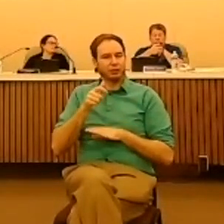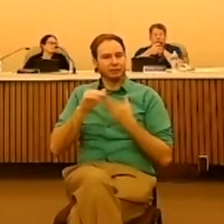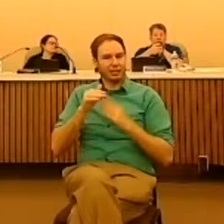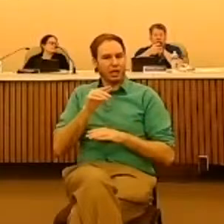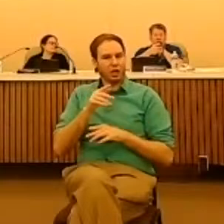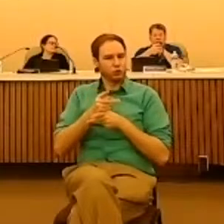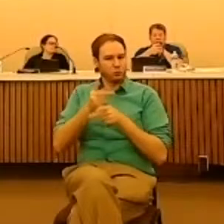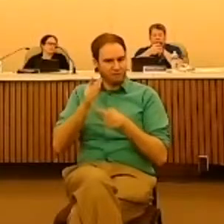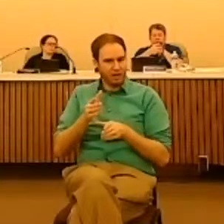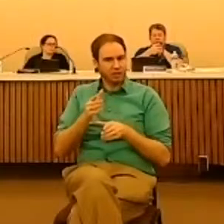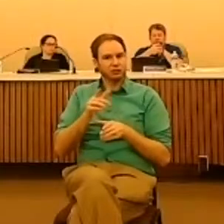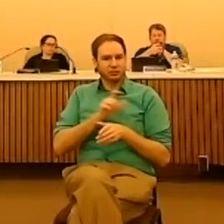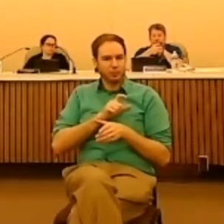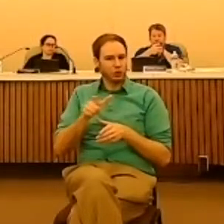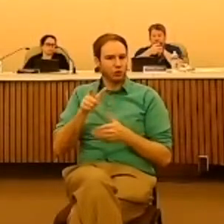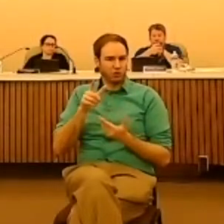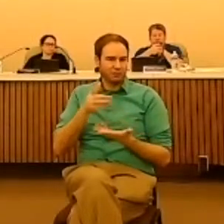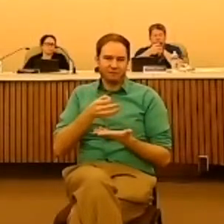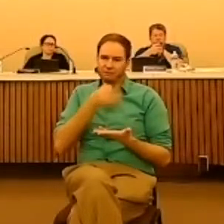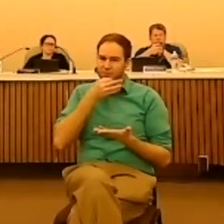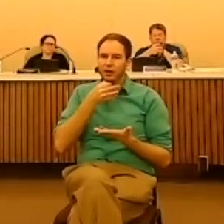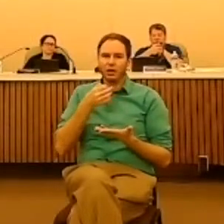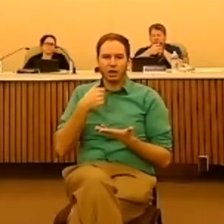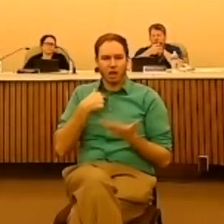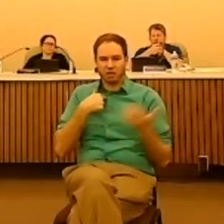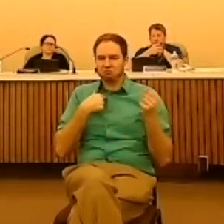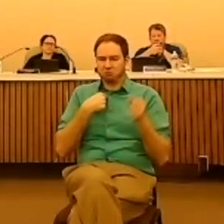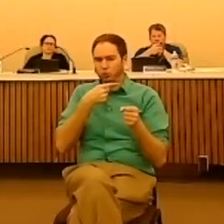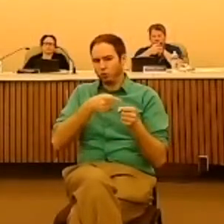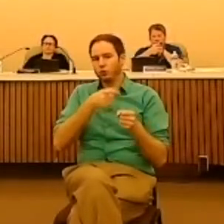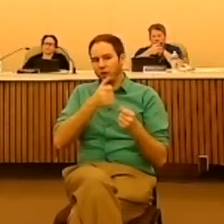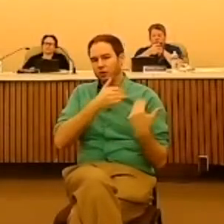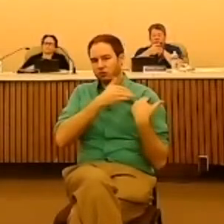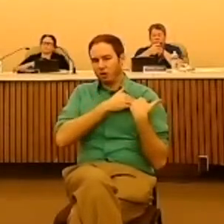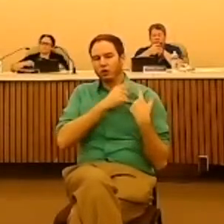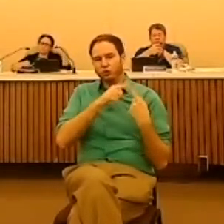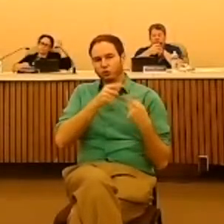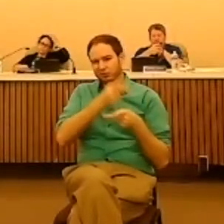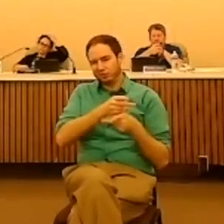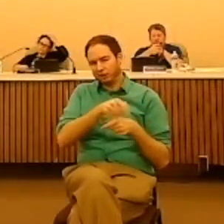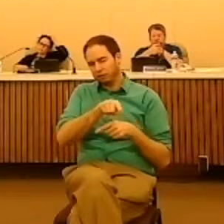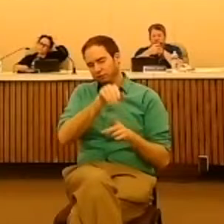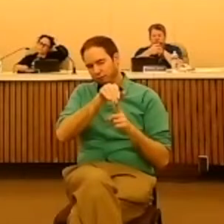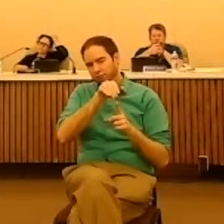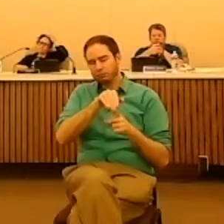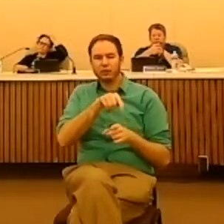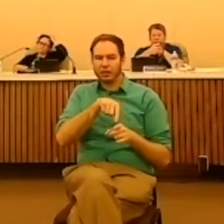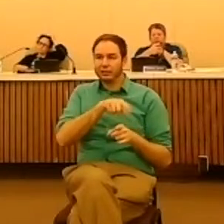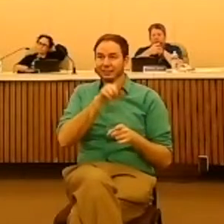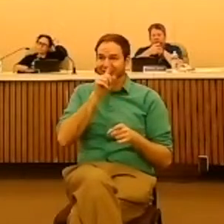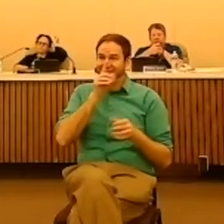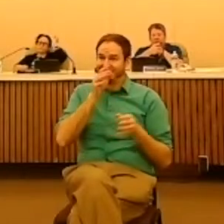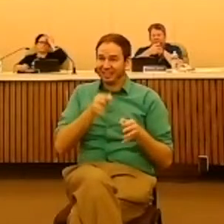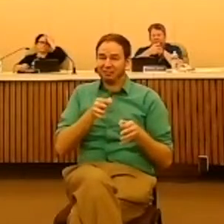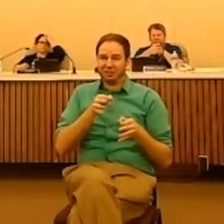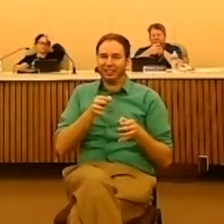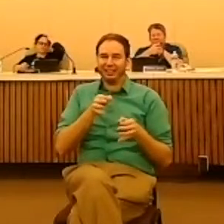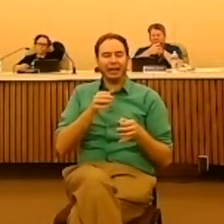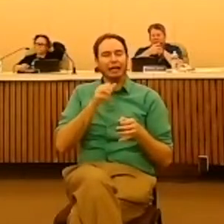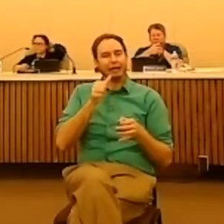of experience in that area, and I've kind of put him in charge of that. And I can tell you, he is not well liked